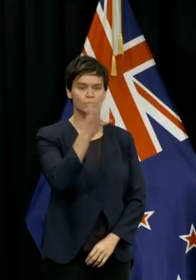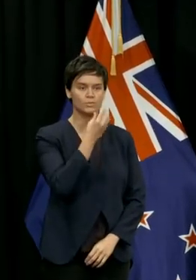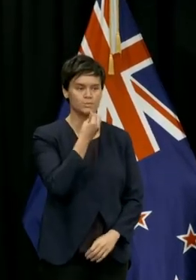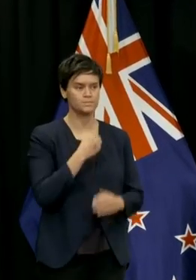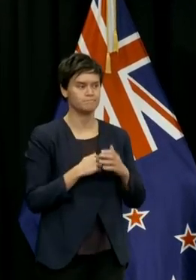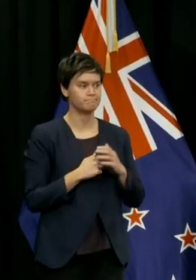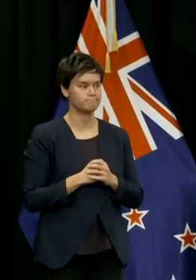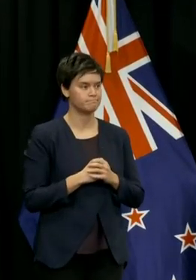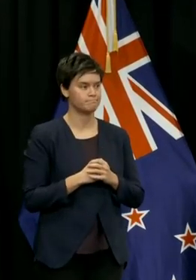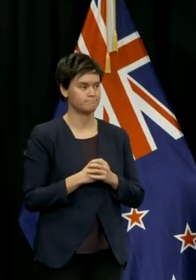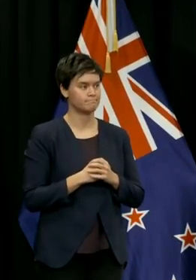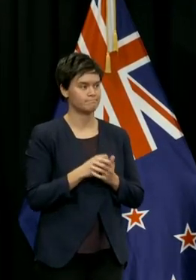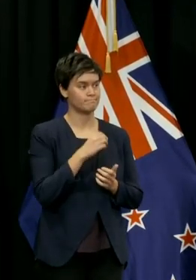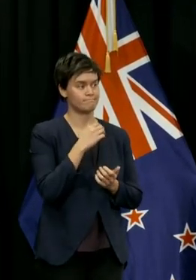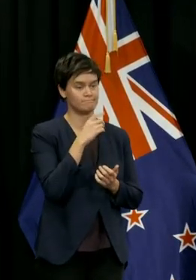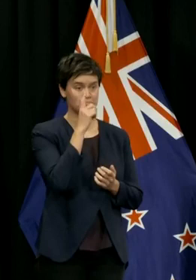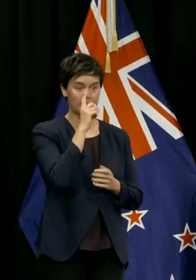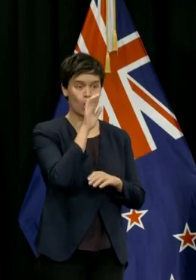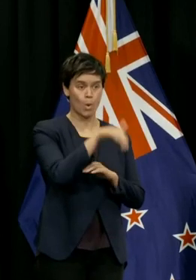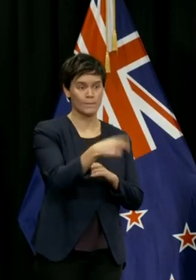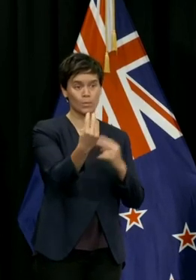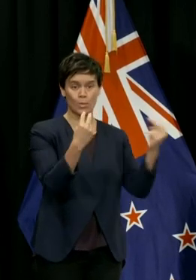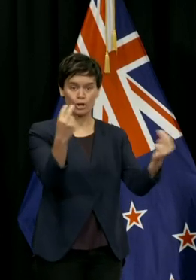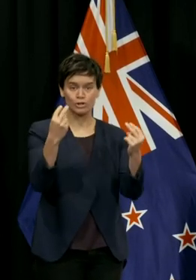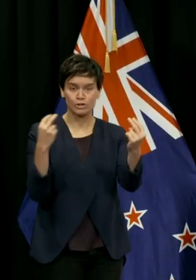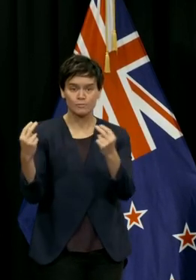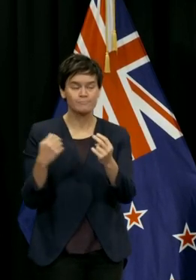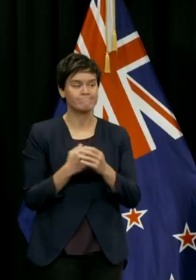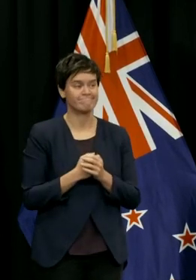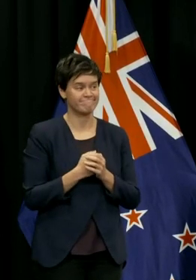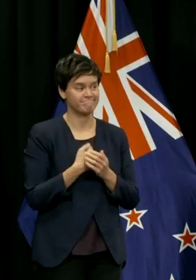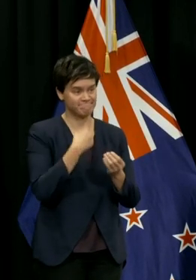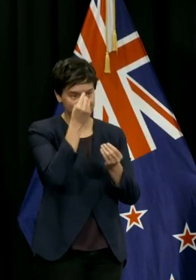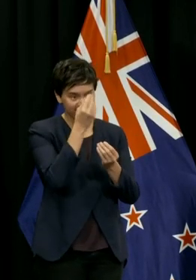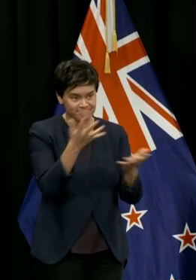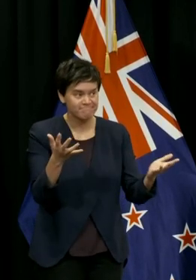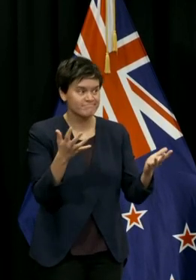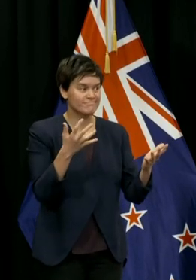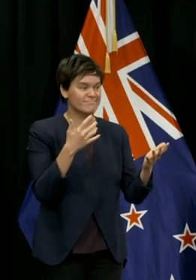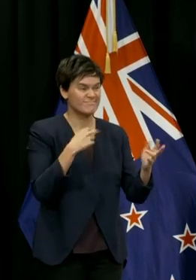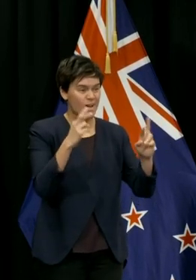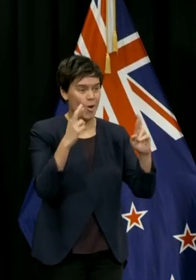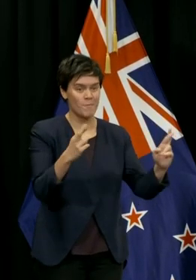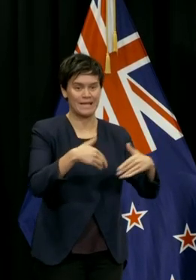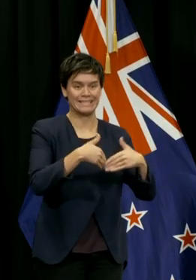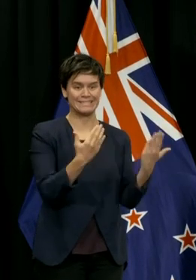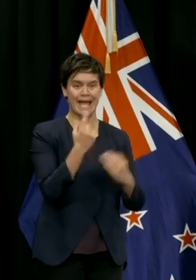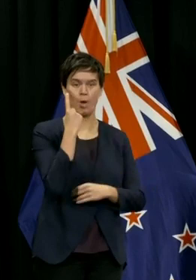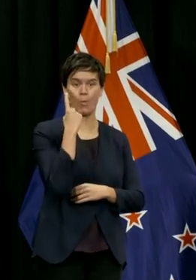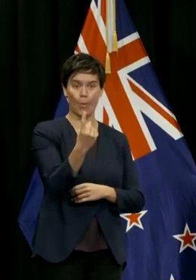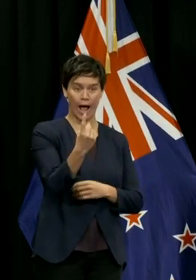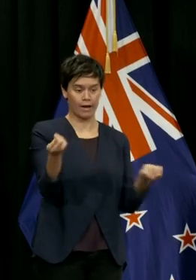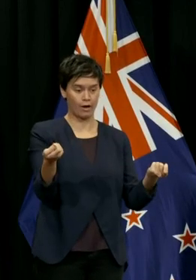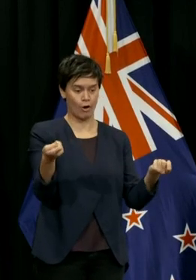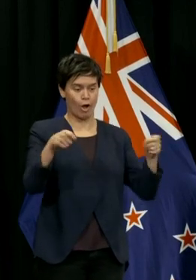To anyone who's tuning in at home, I hope day one of New Zealand's lockdown is going okay for all of you so